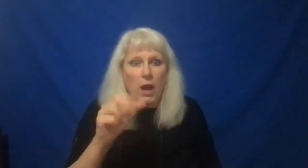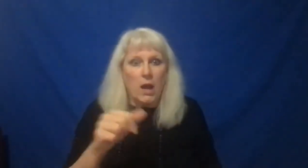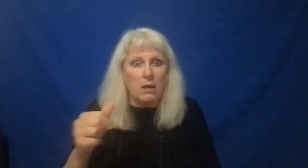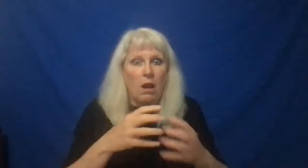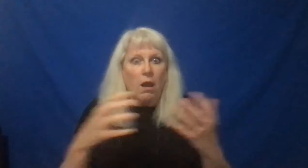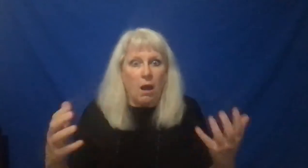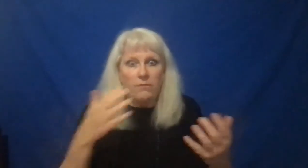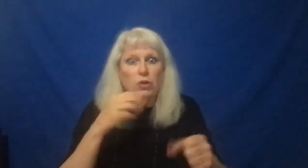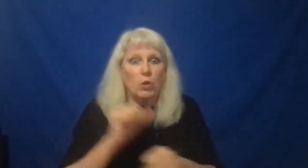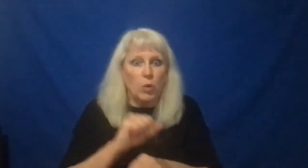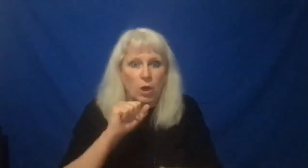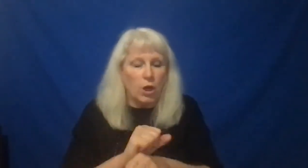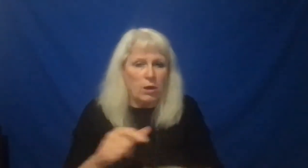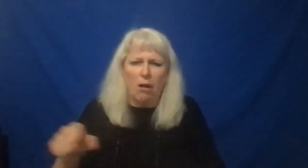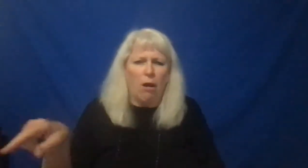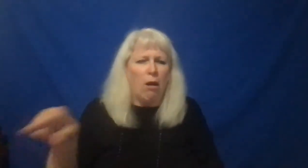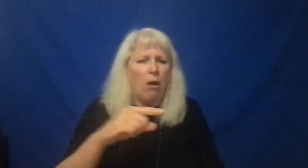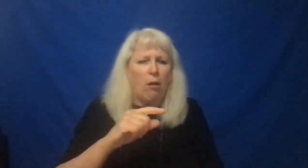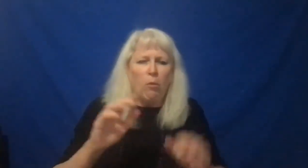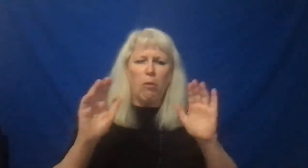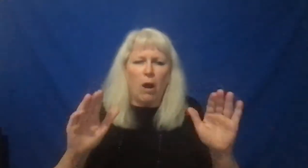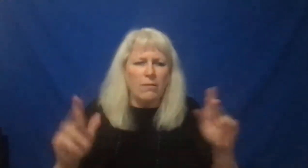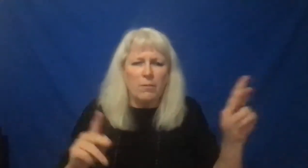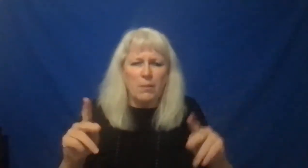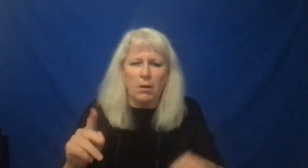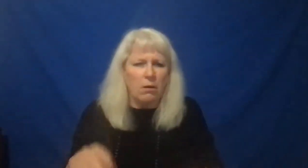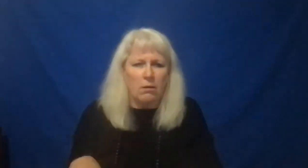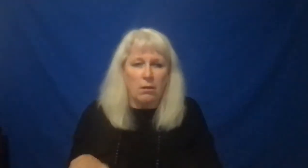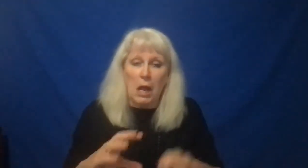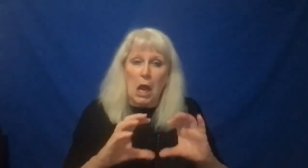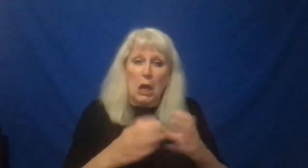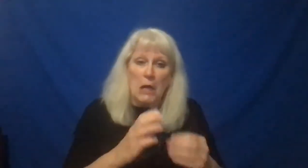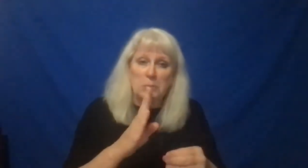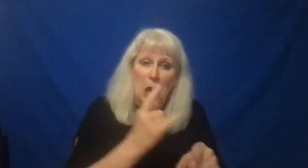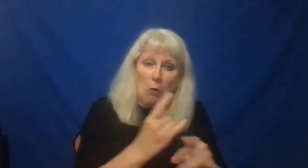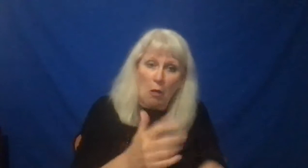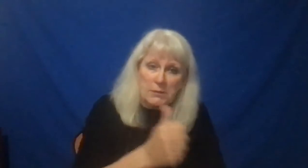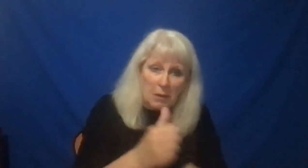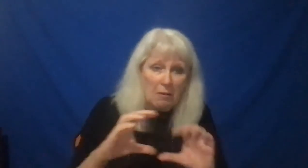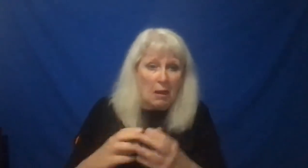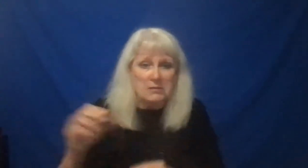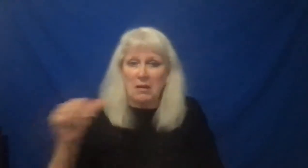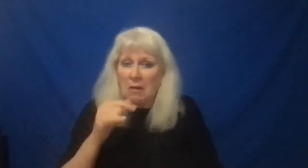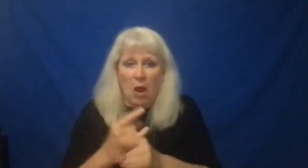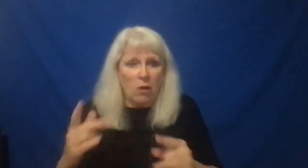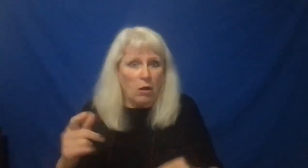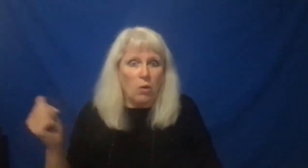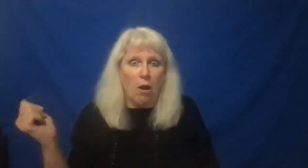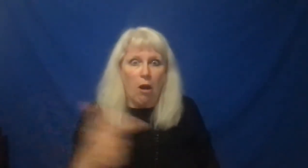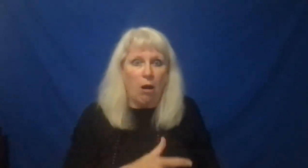with my colleagues on the board, both Class A and Class B. And I don't even think about Class A or